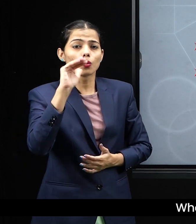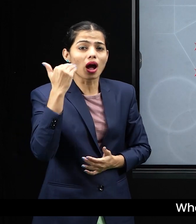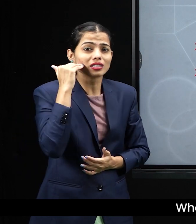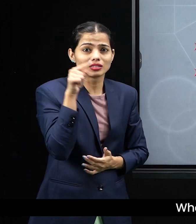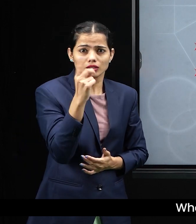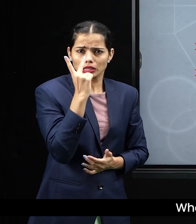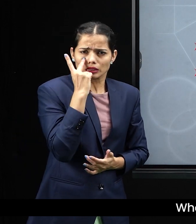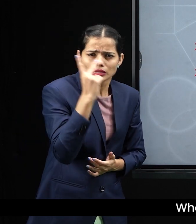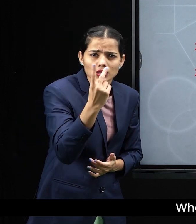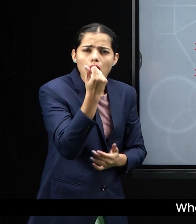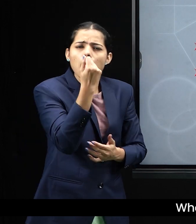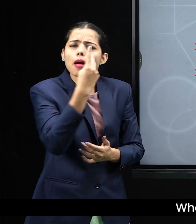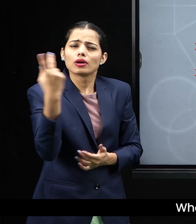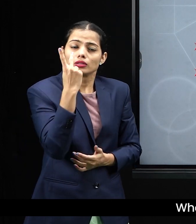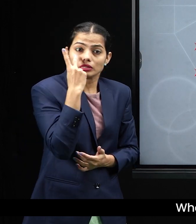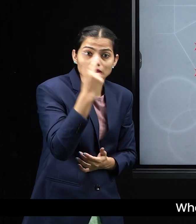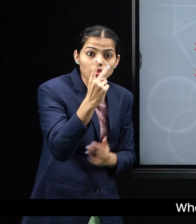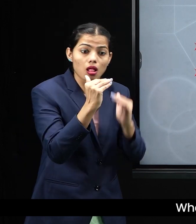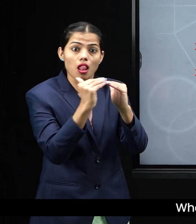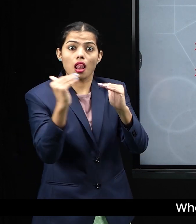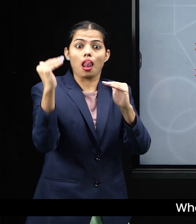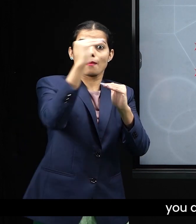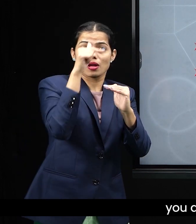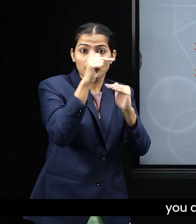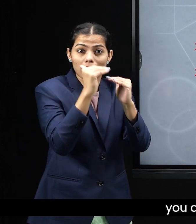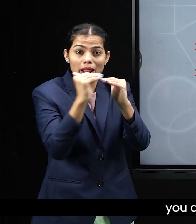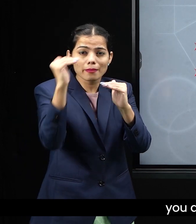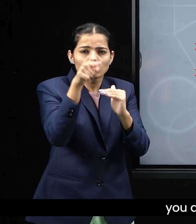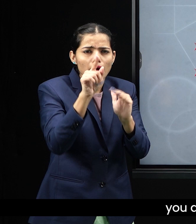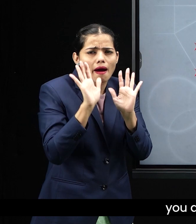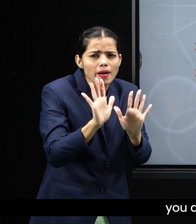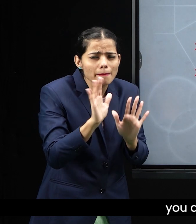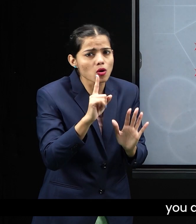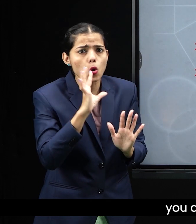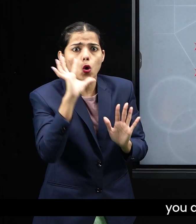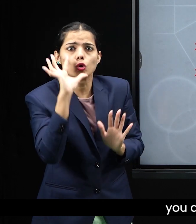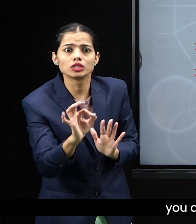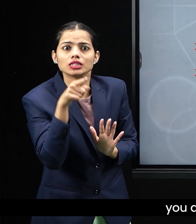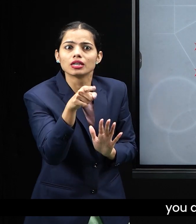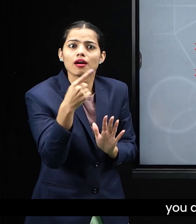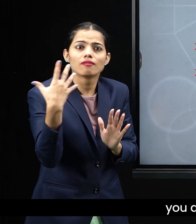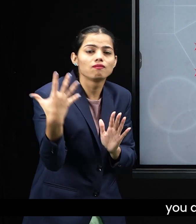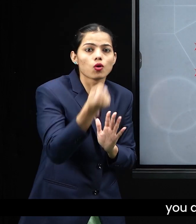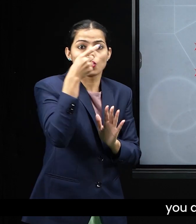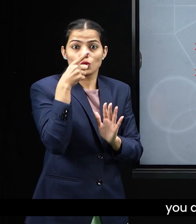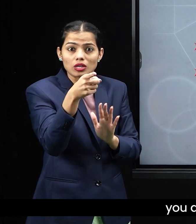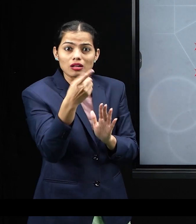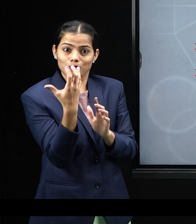When you look at the figures above, you are sure to get amused by the gap